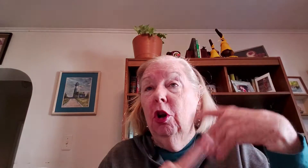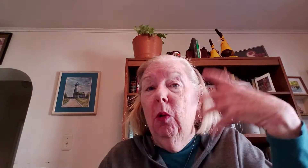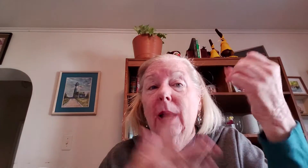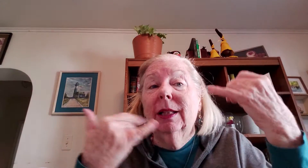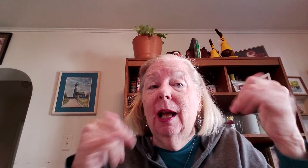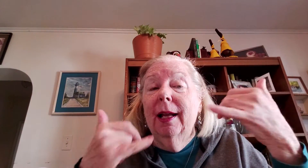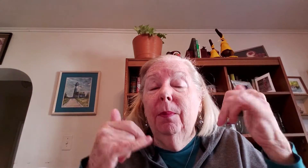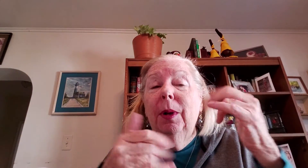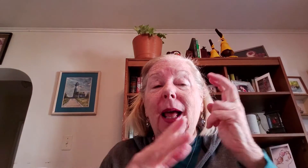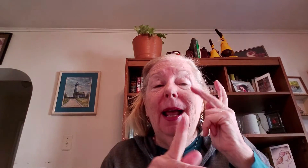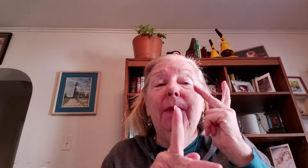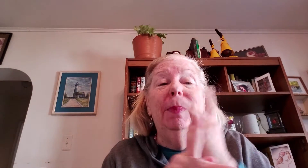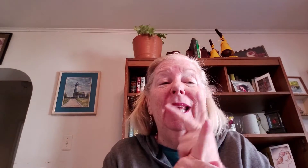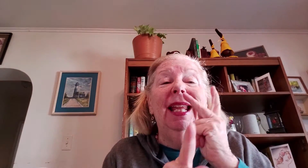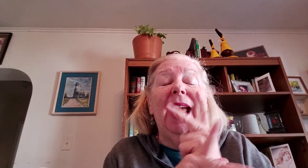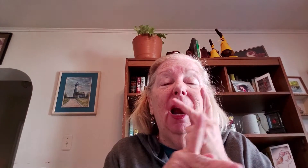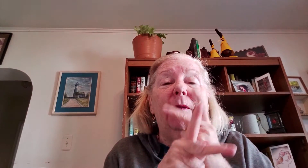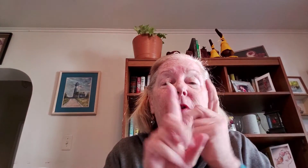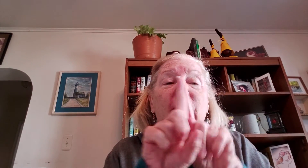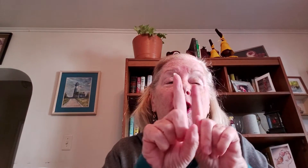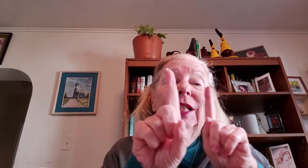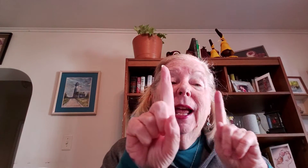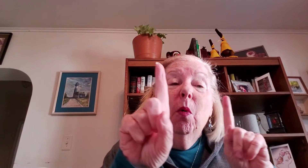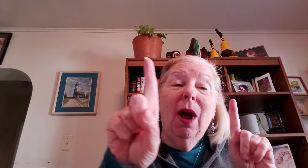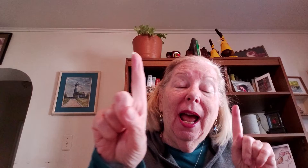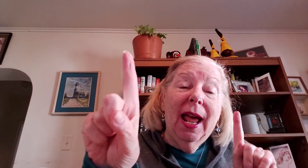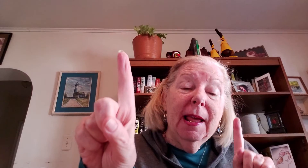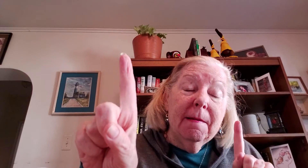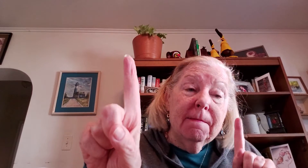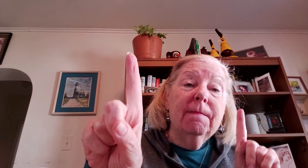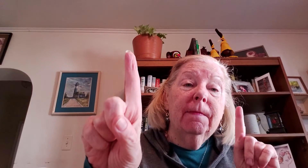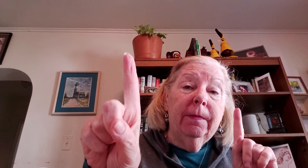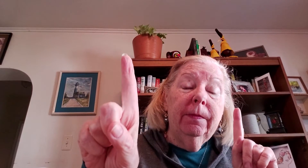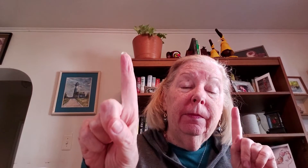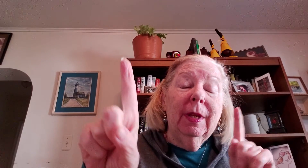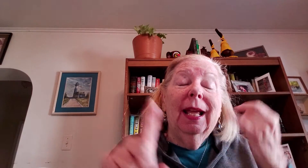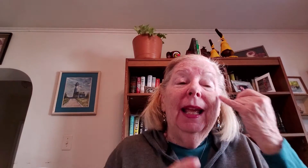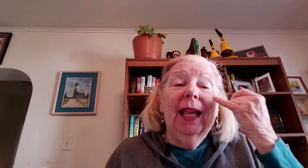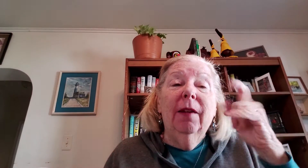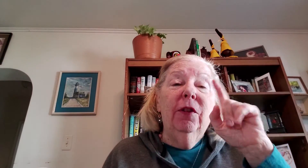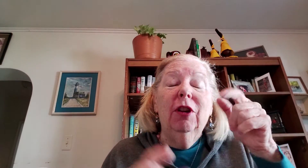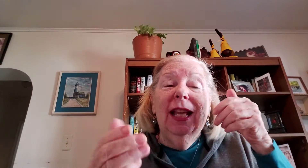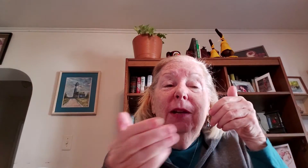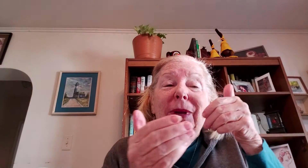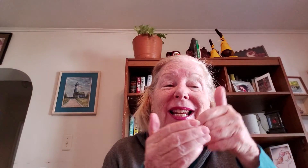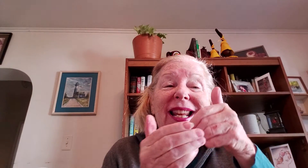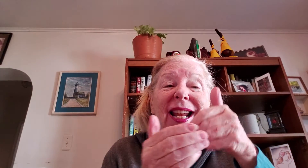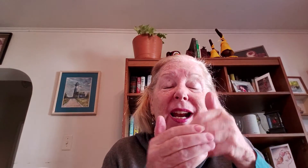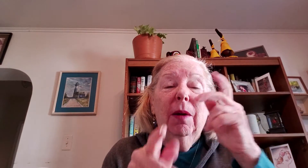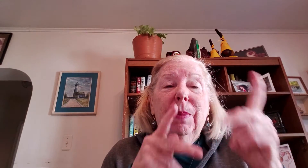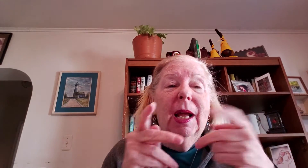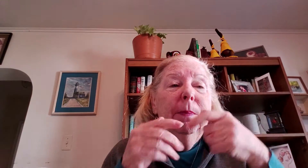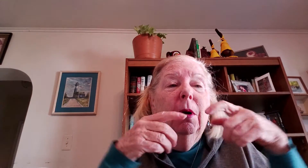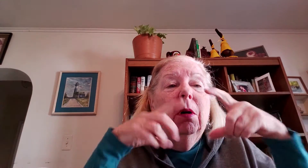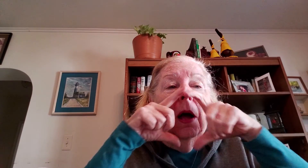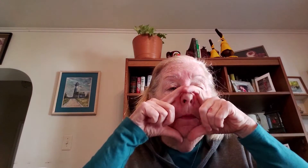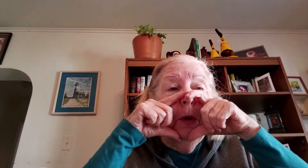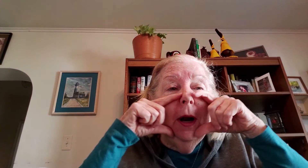go outside to play, be careful. Stay away. If you need to be near people, put on